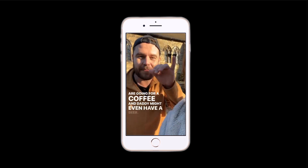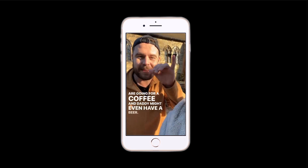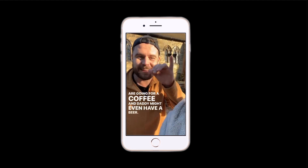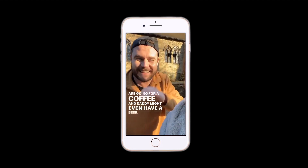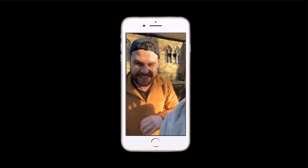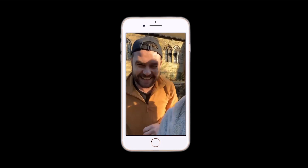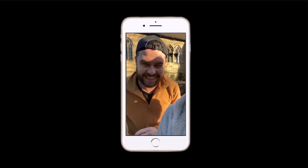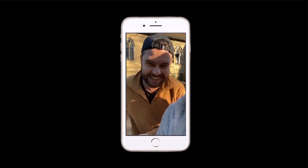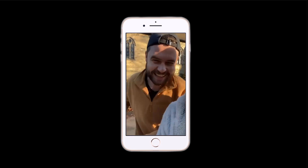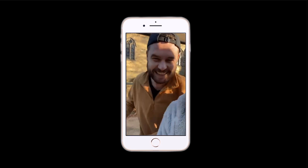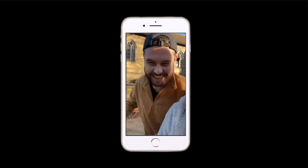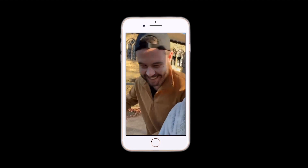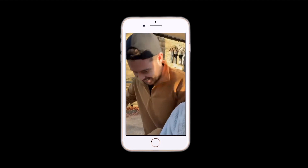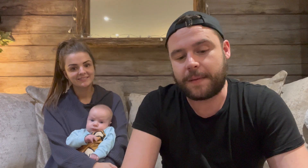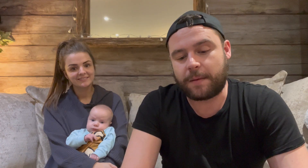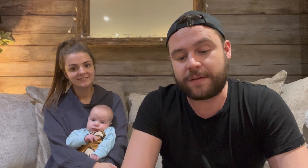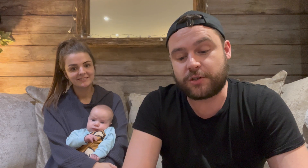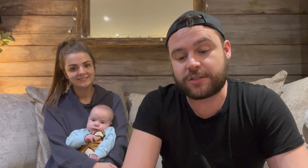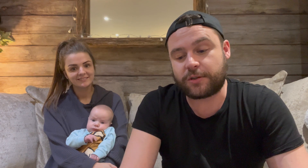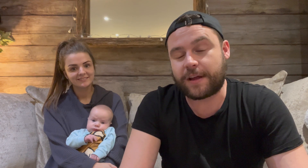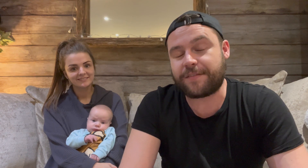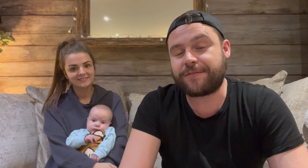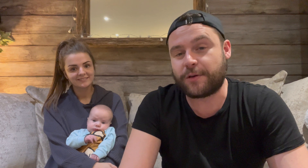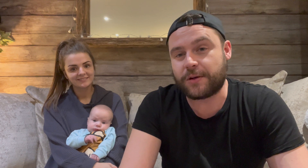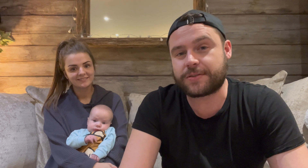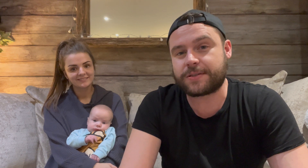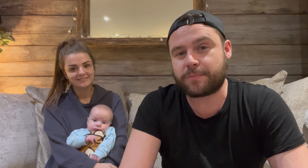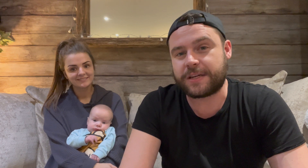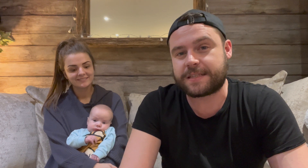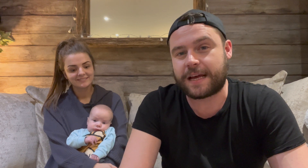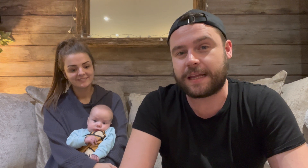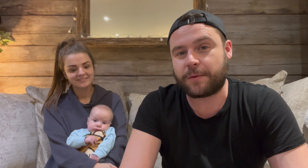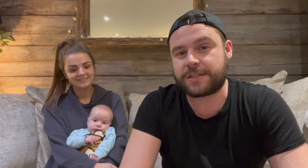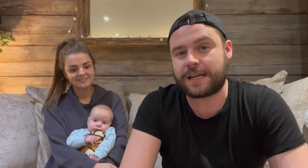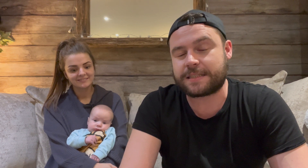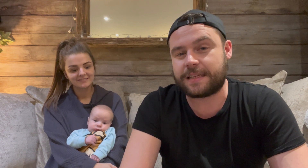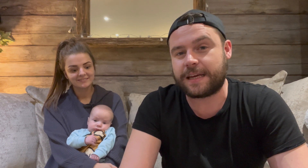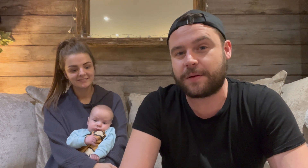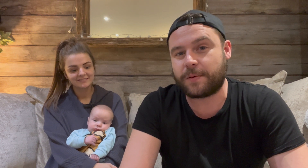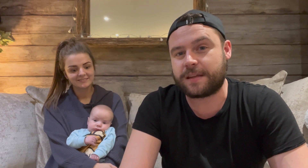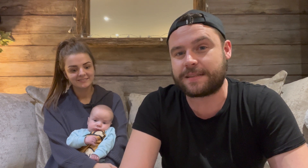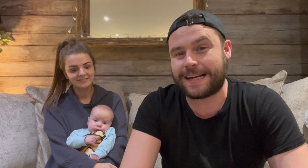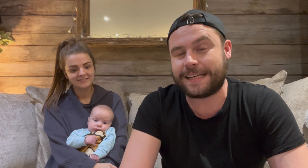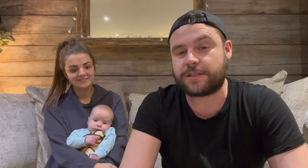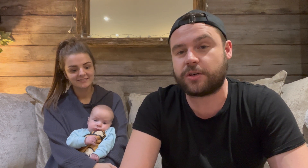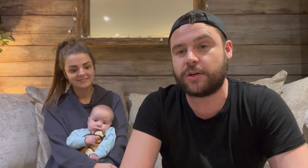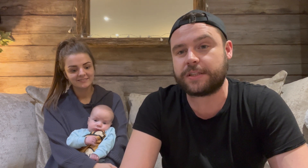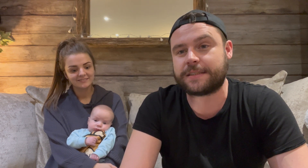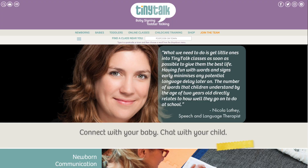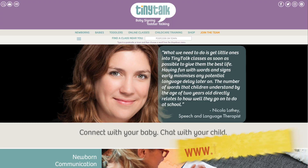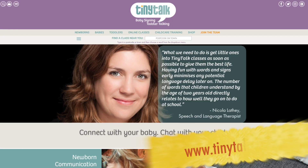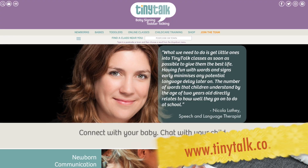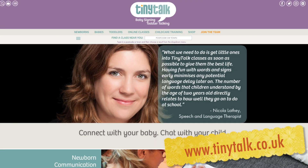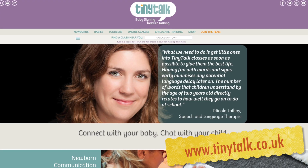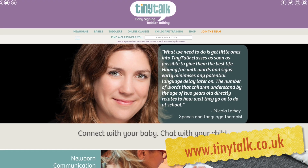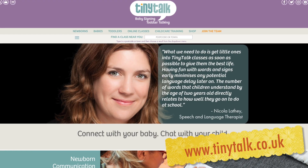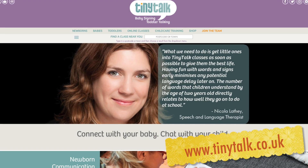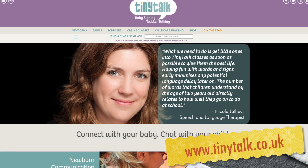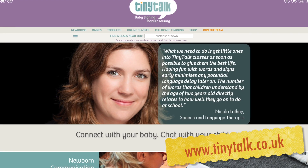beer. And we've just done our first British Sign Language class today with Tiny Talks, which is based in